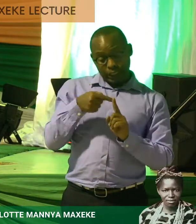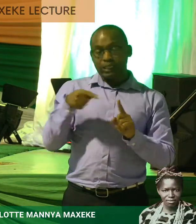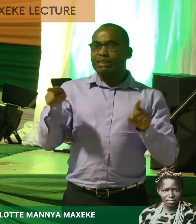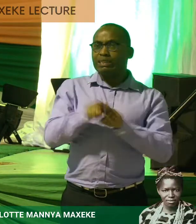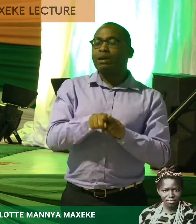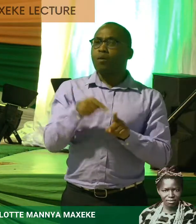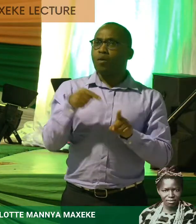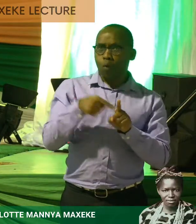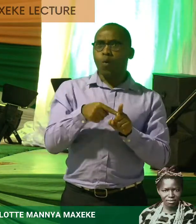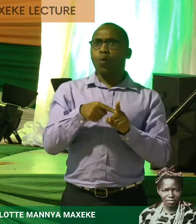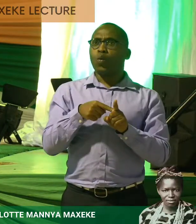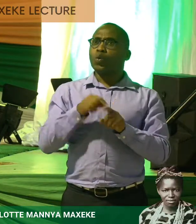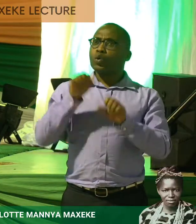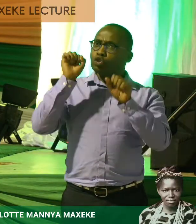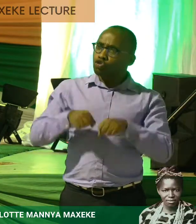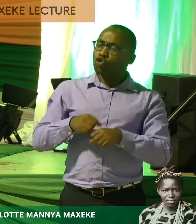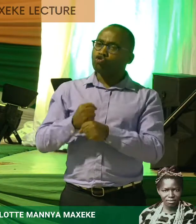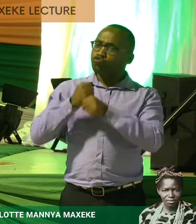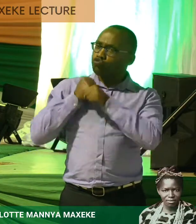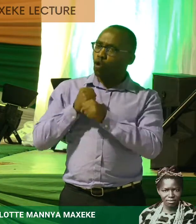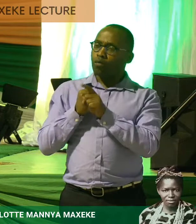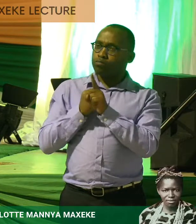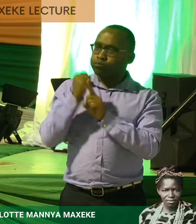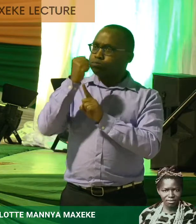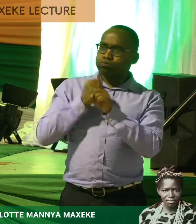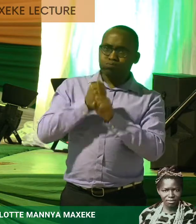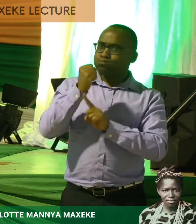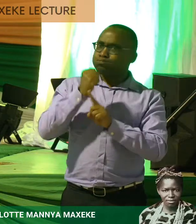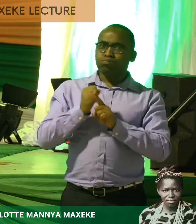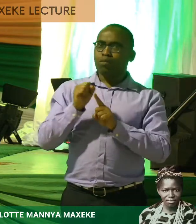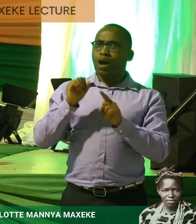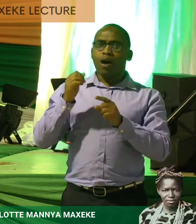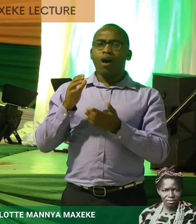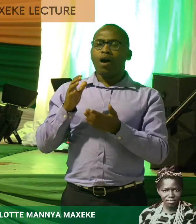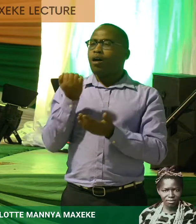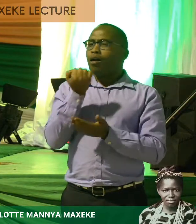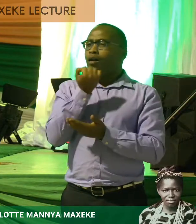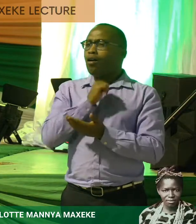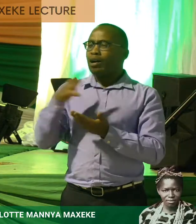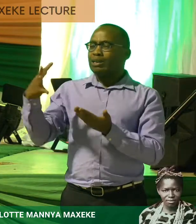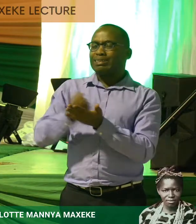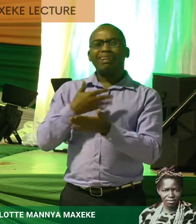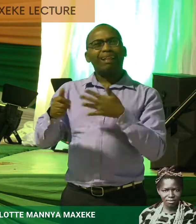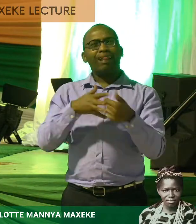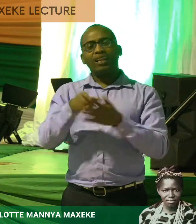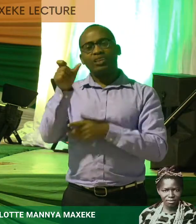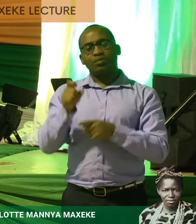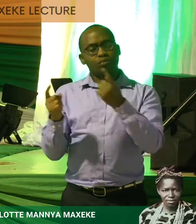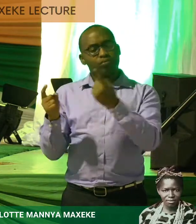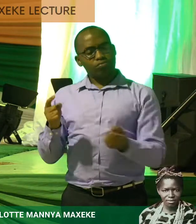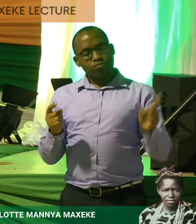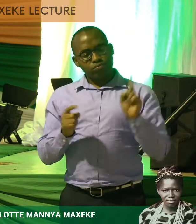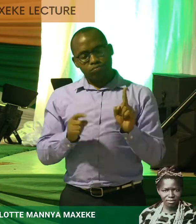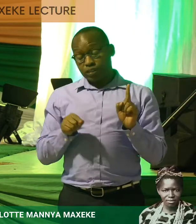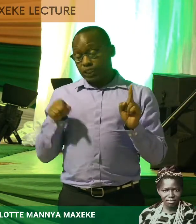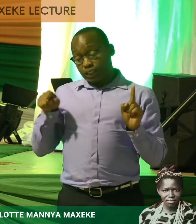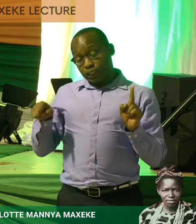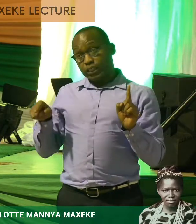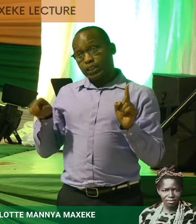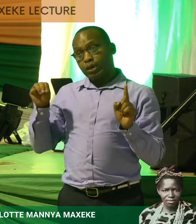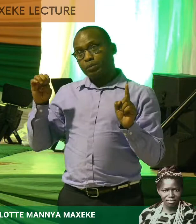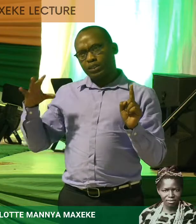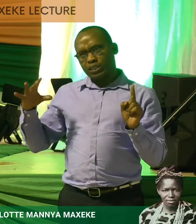yena ngokunokwakhe yi-legend simbonile ngoku simbonile embeka apha uMakhadebe uba usuka